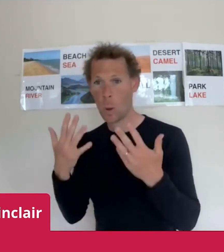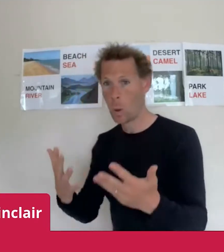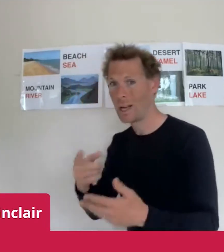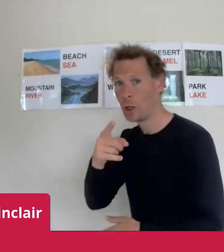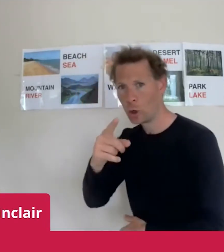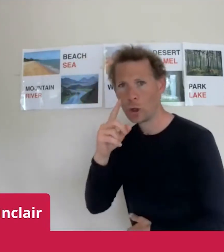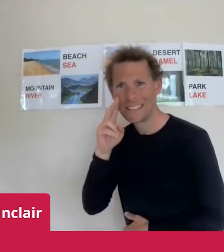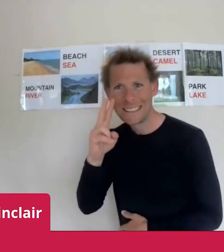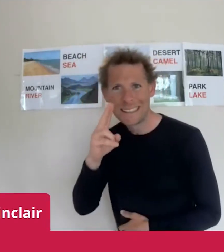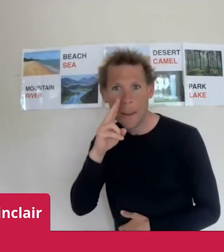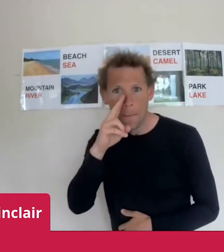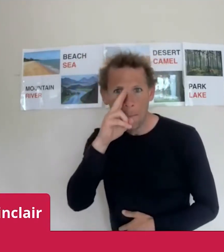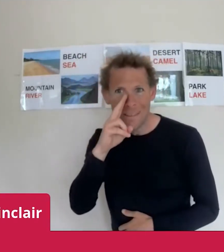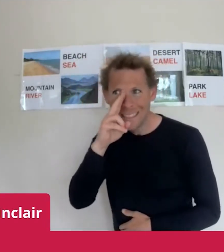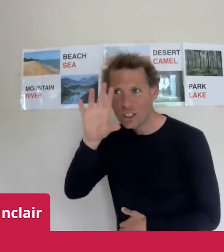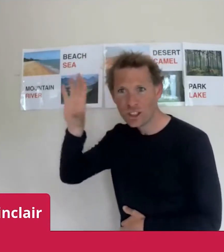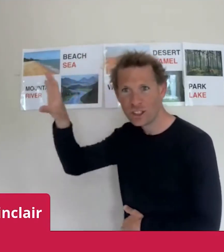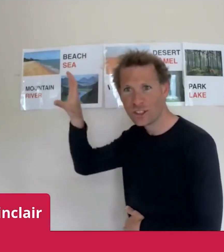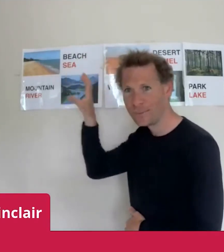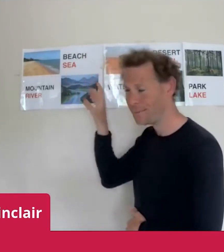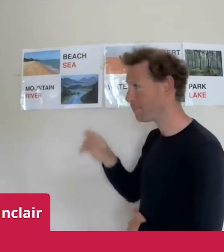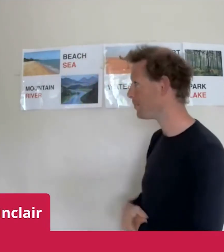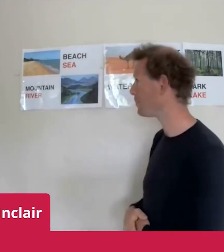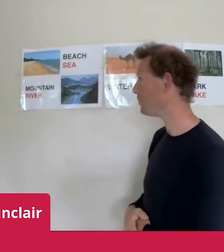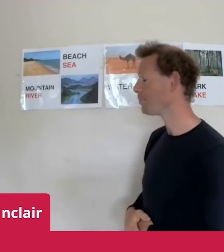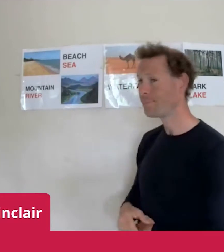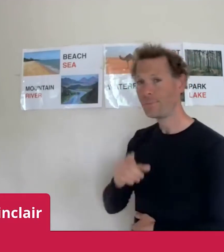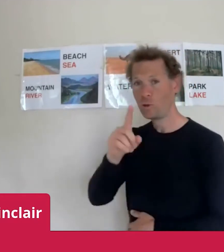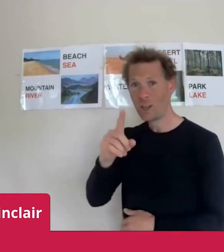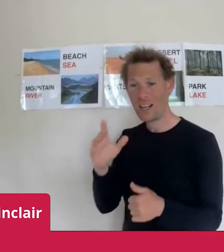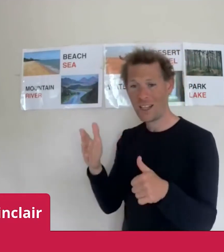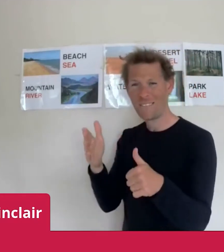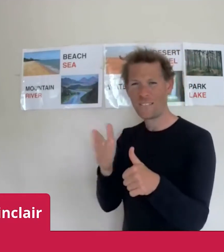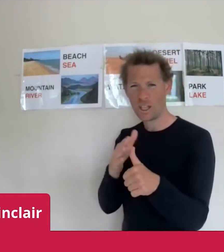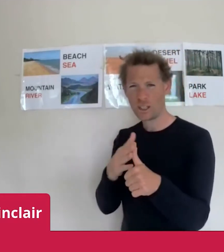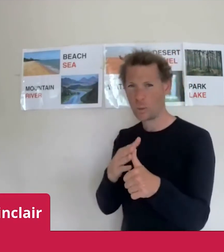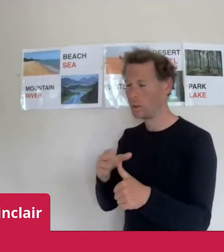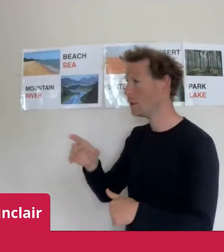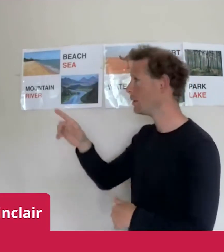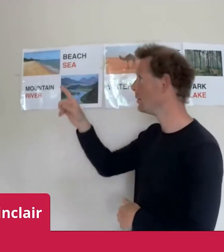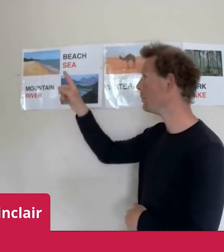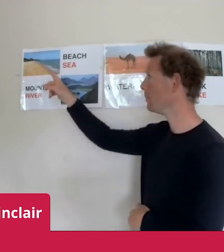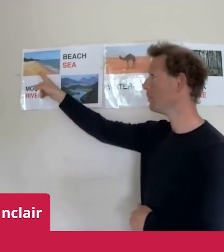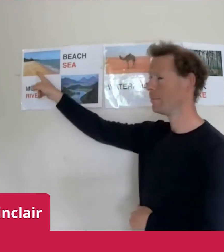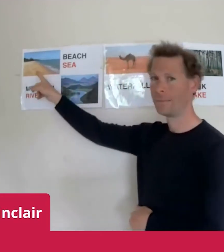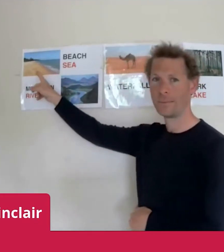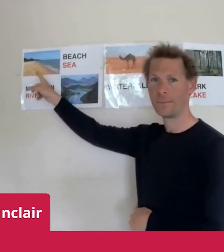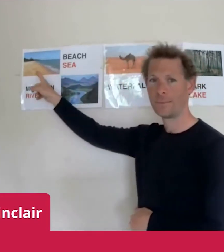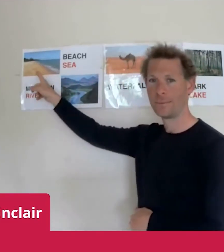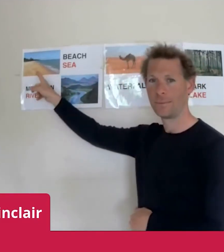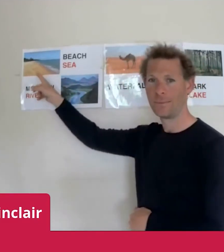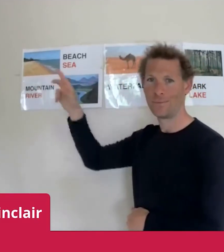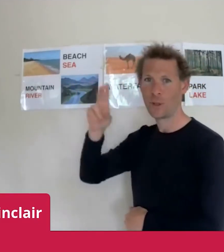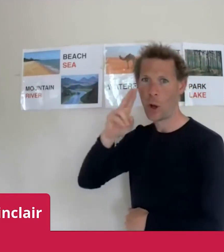Okay, great. So now you can see some of our pictures. Let's look at the first one.